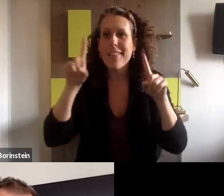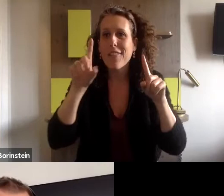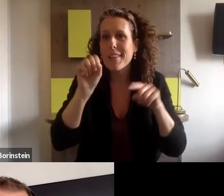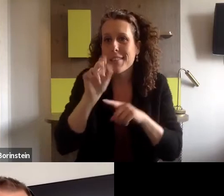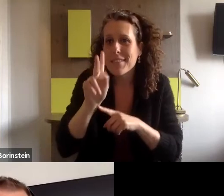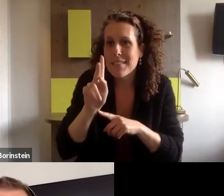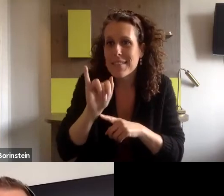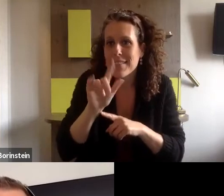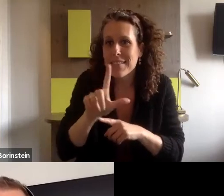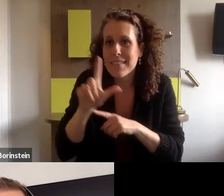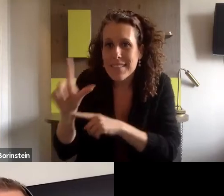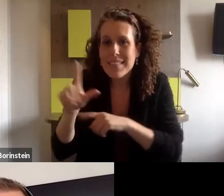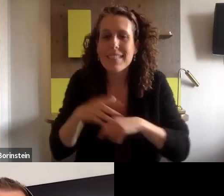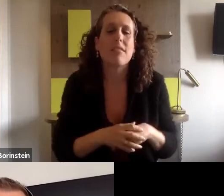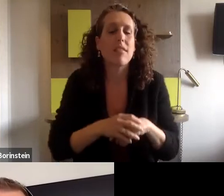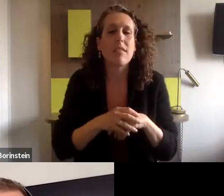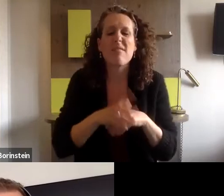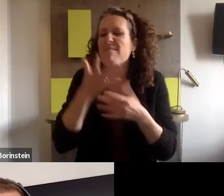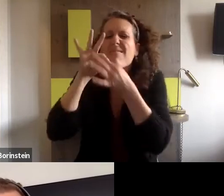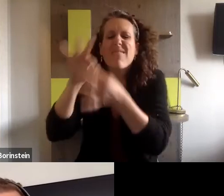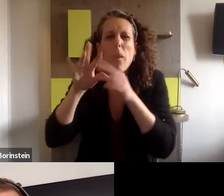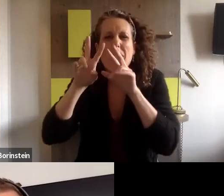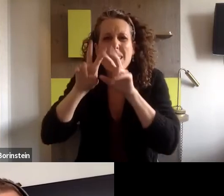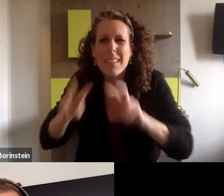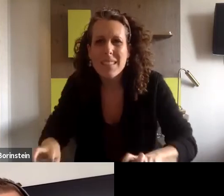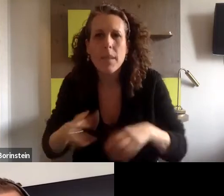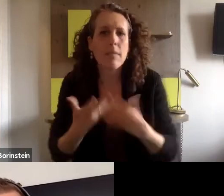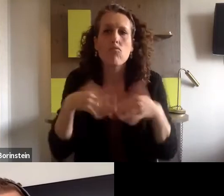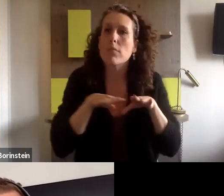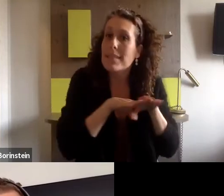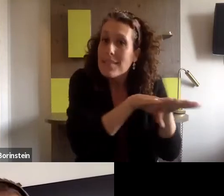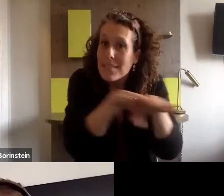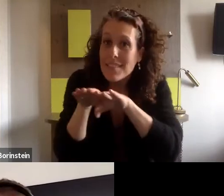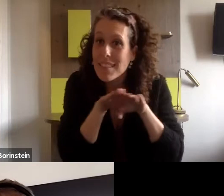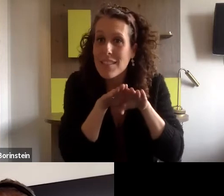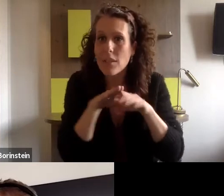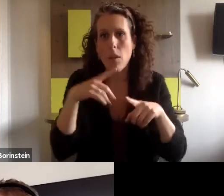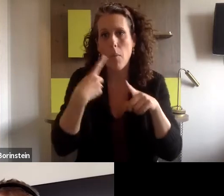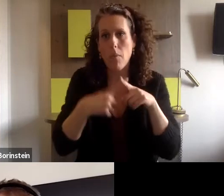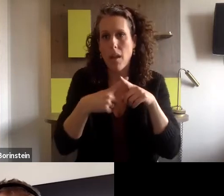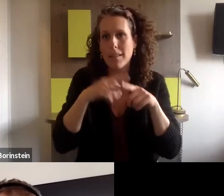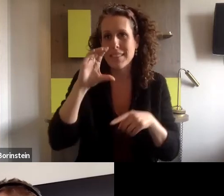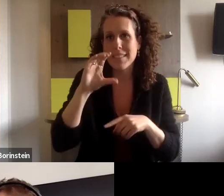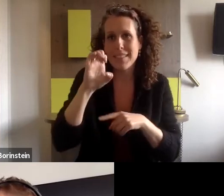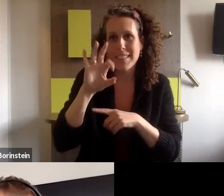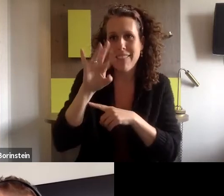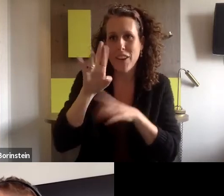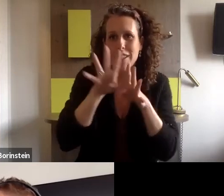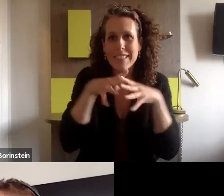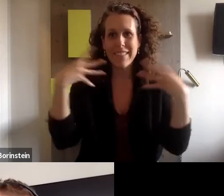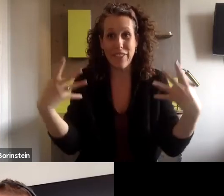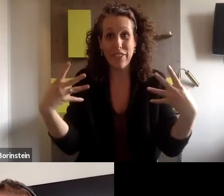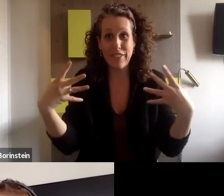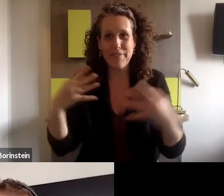in language assessment, standards, and the common European framework of